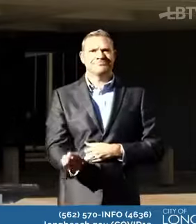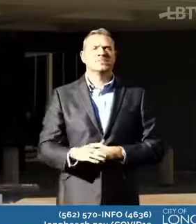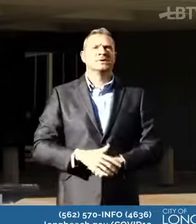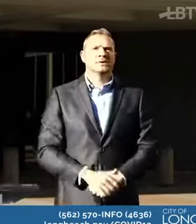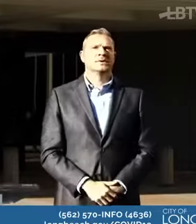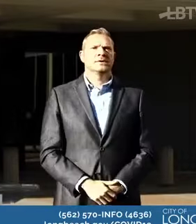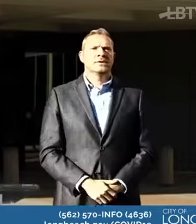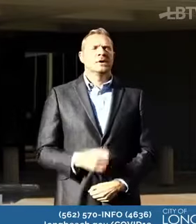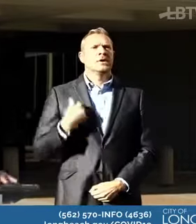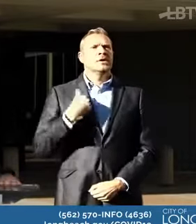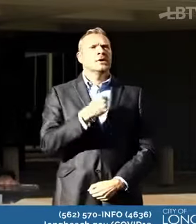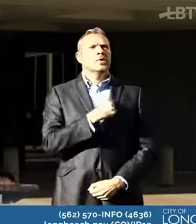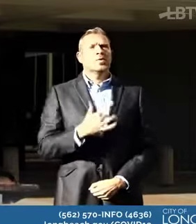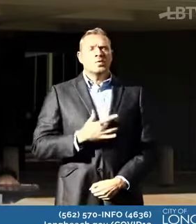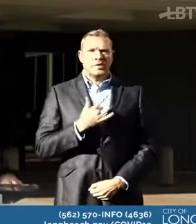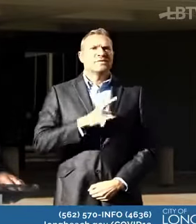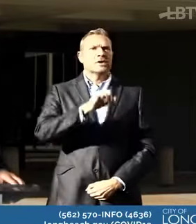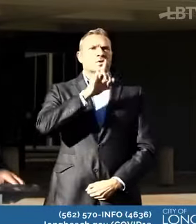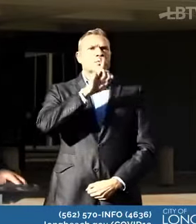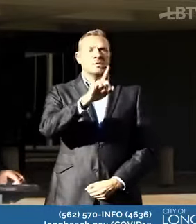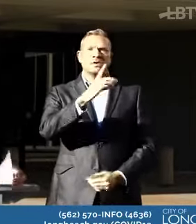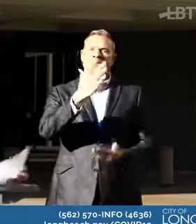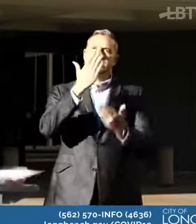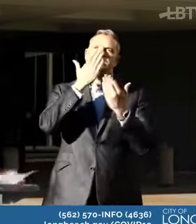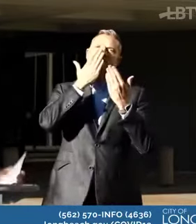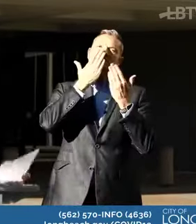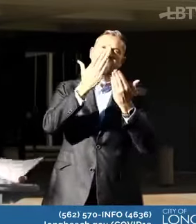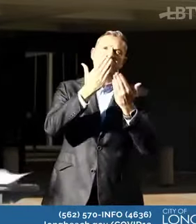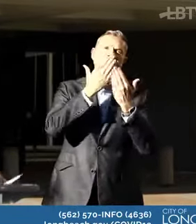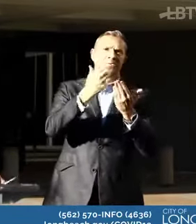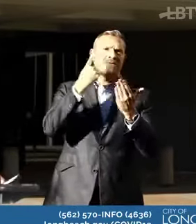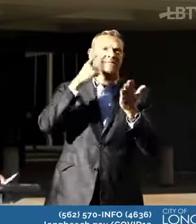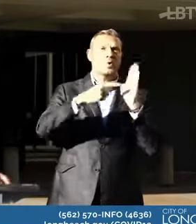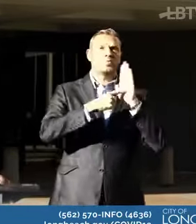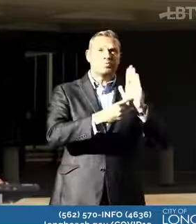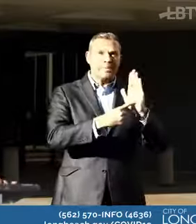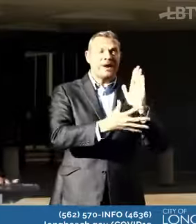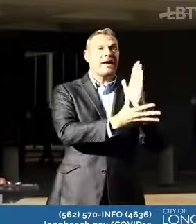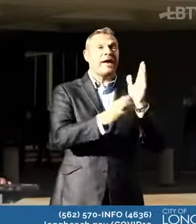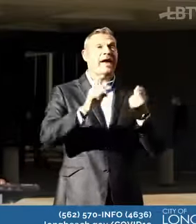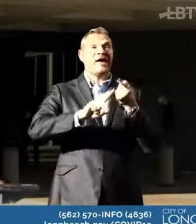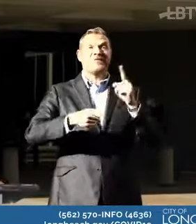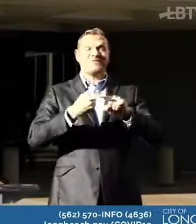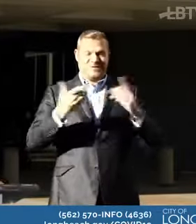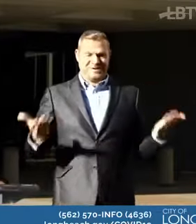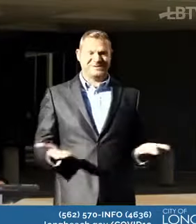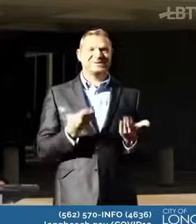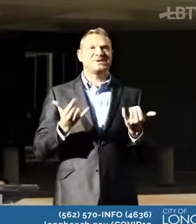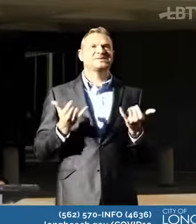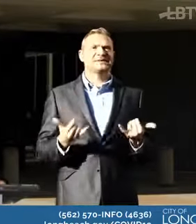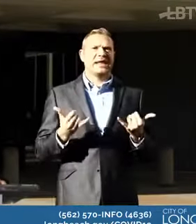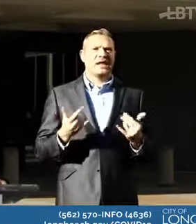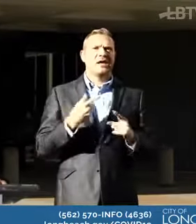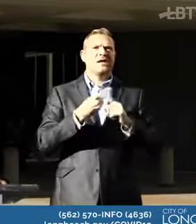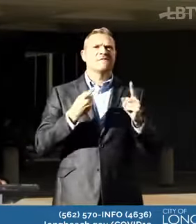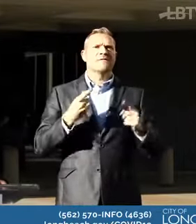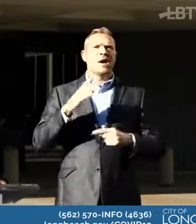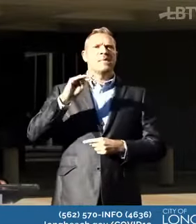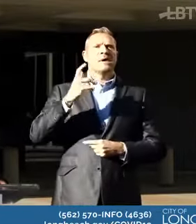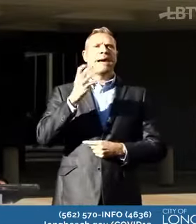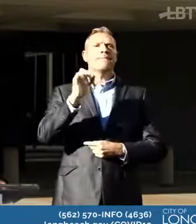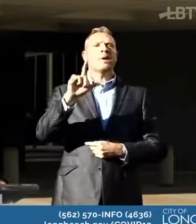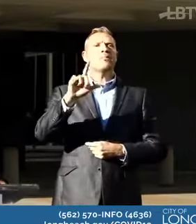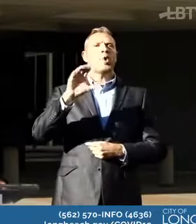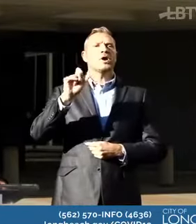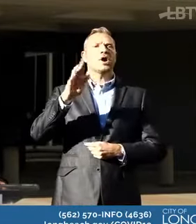We're very grateful to the representatives and really friends that are with us today from Memorial Care here at Long